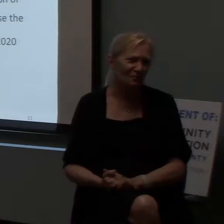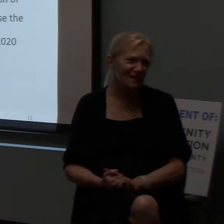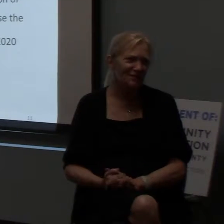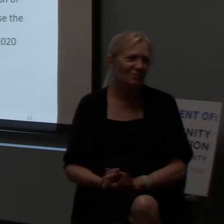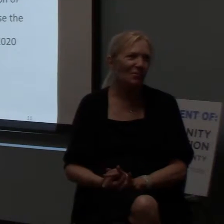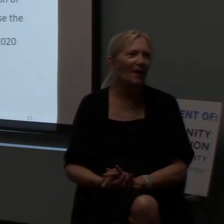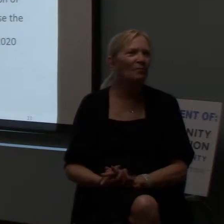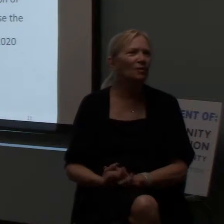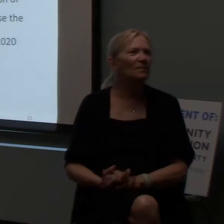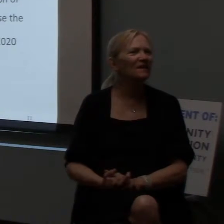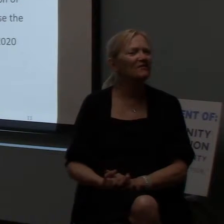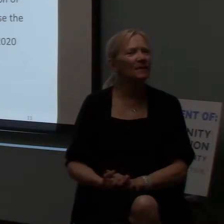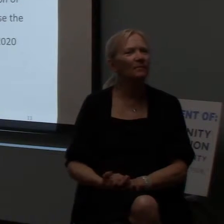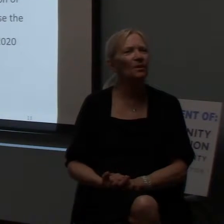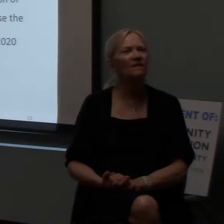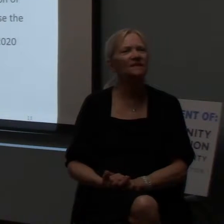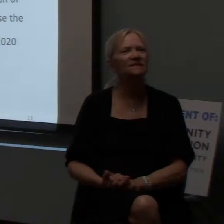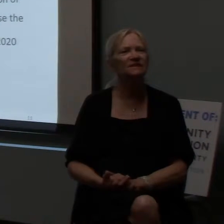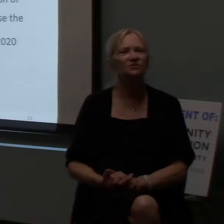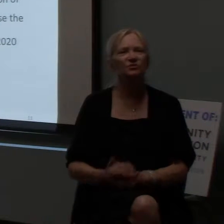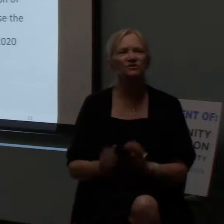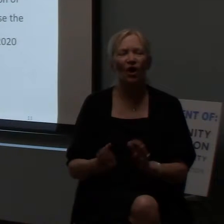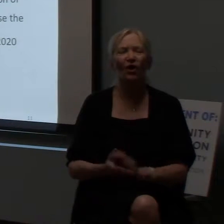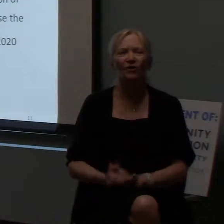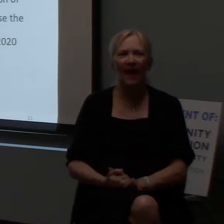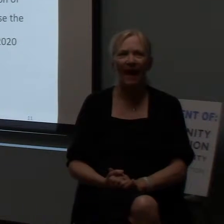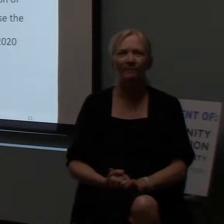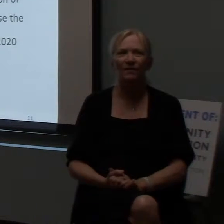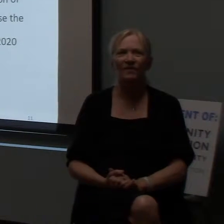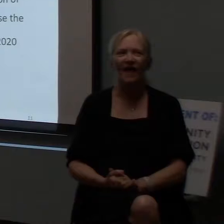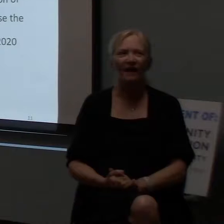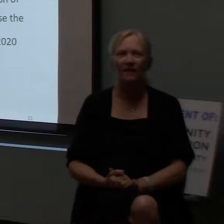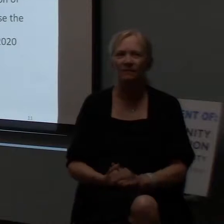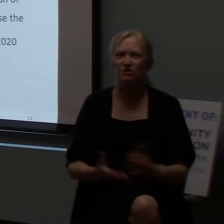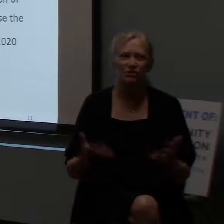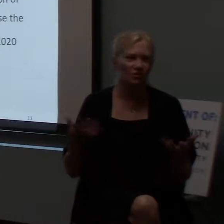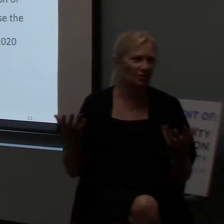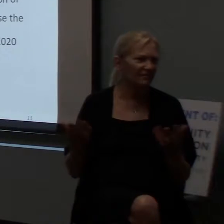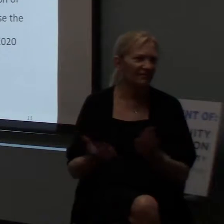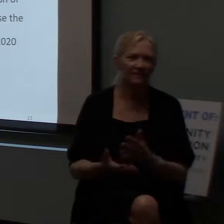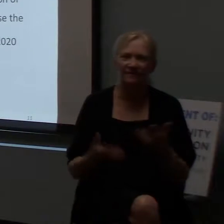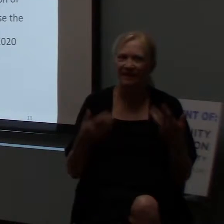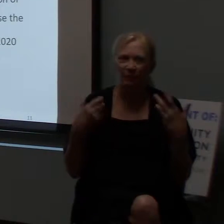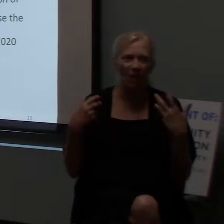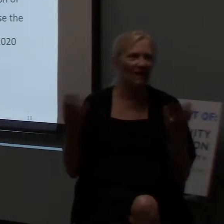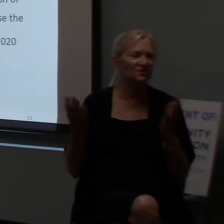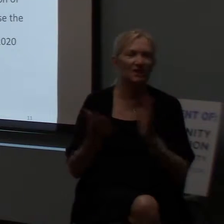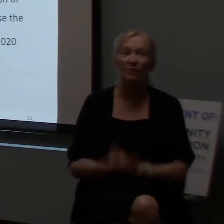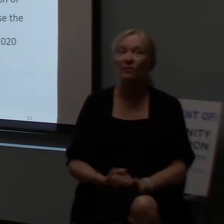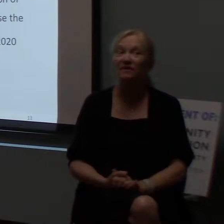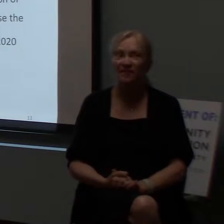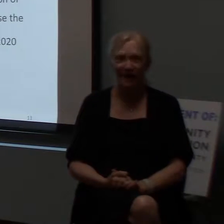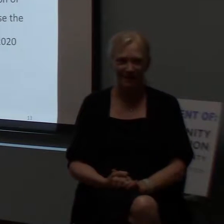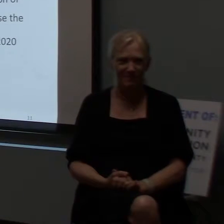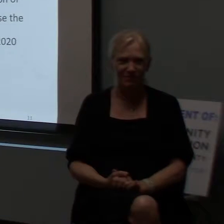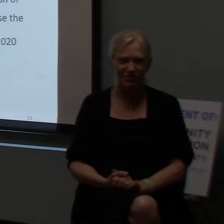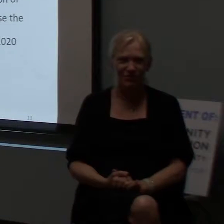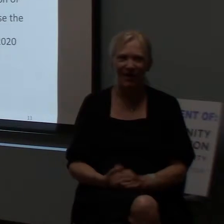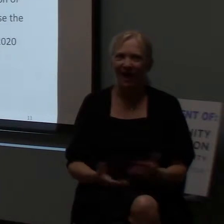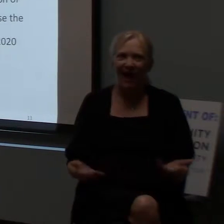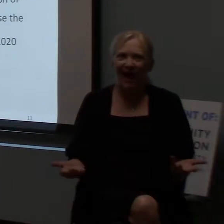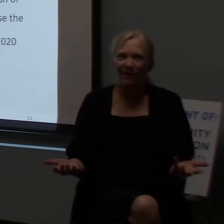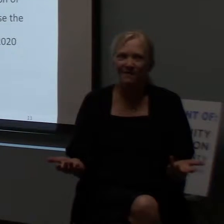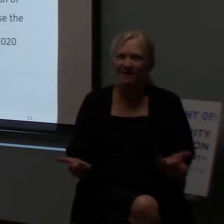don't know if that's the right word, but if people in the district aren't happy with that commissioner, if they want to get rid of that